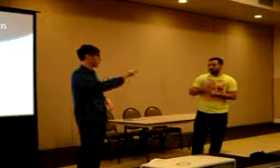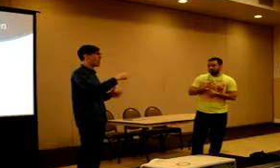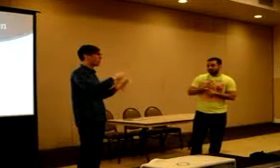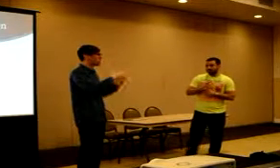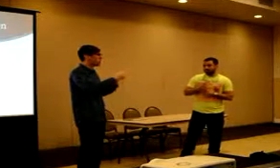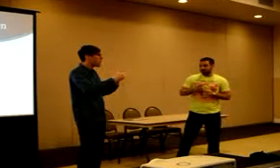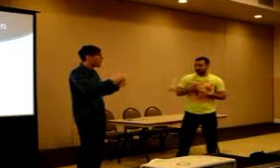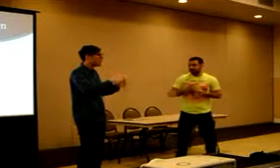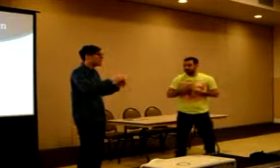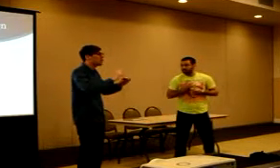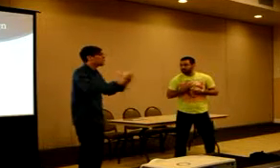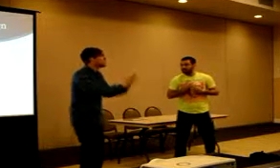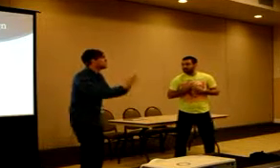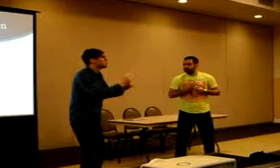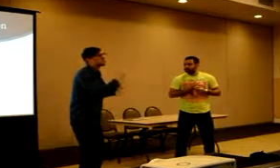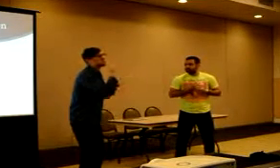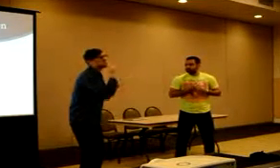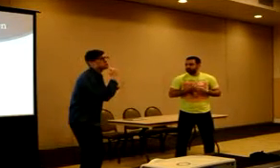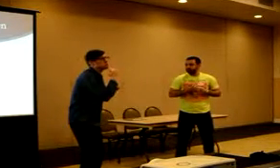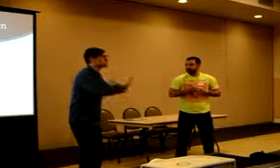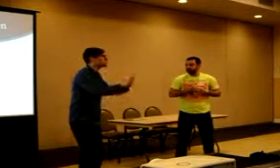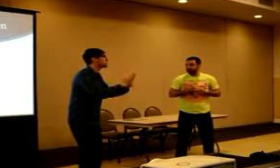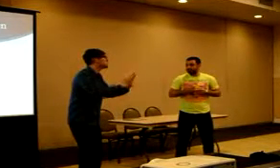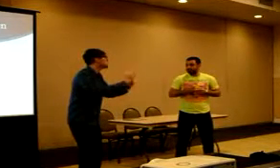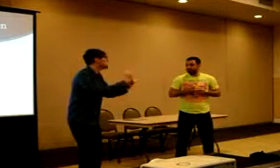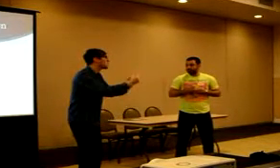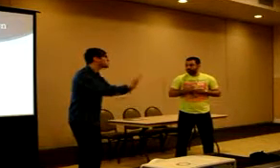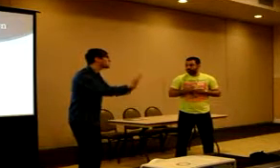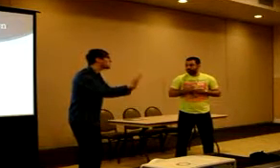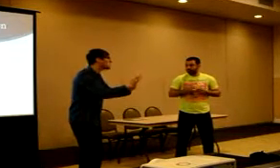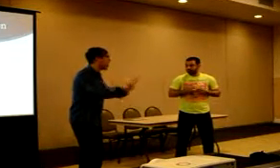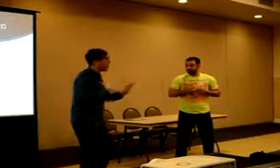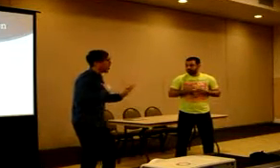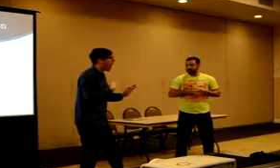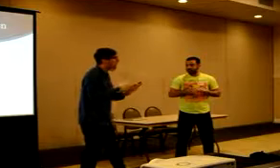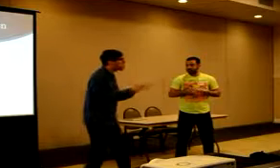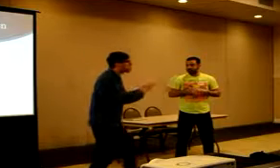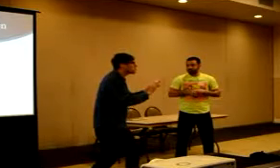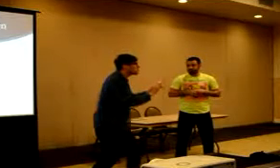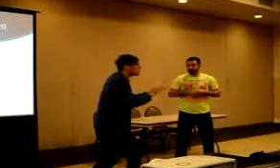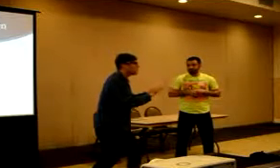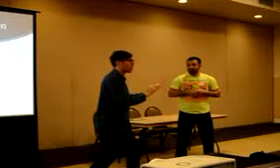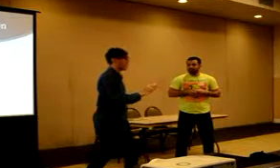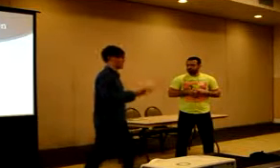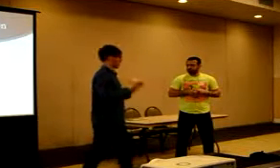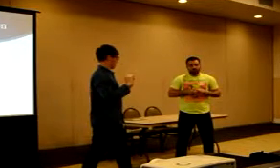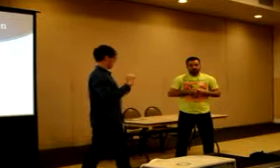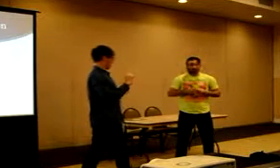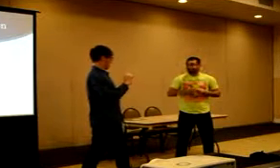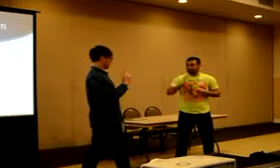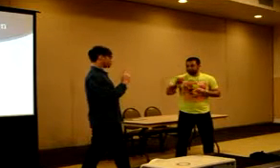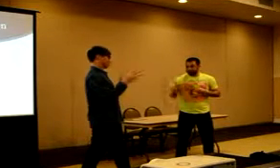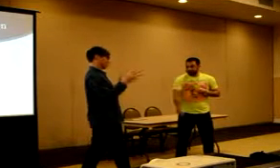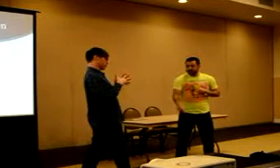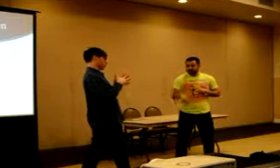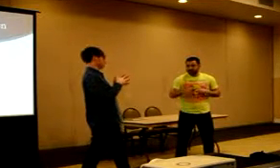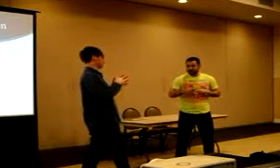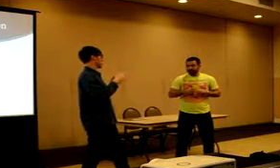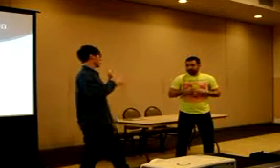period. So it doesn't matter if it's a small company, oh, I'm just going to interpret. If I don't have a license,